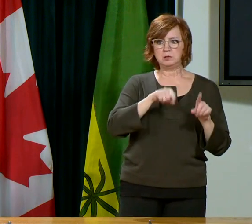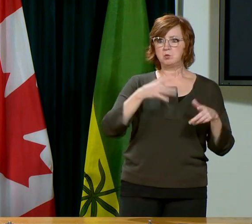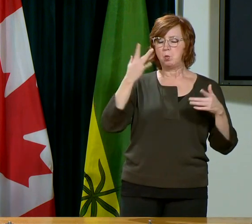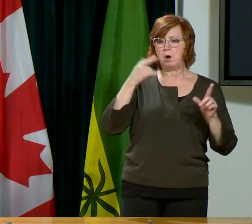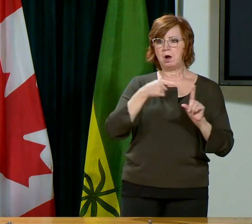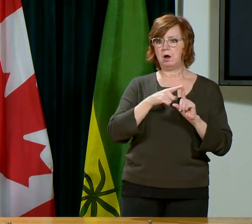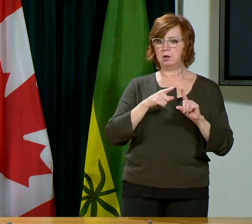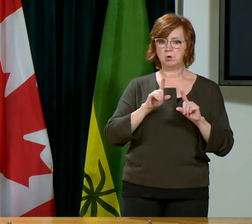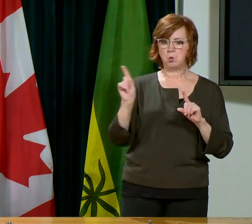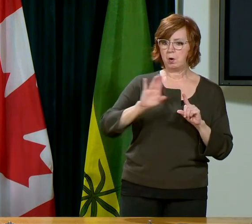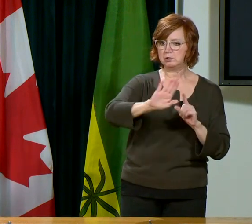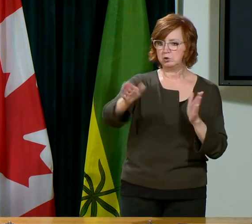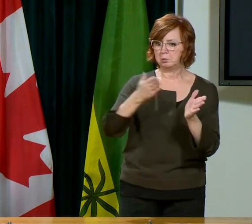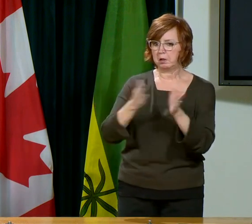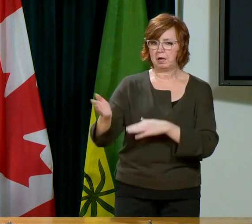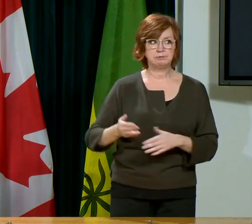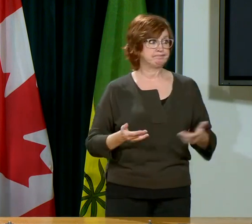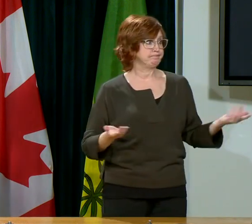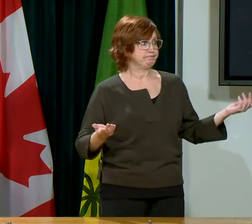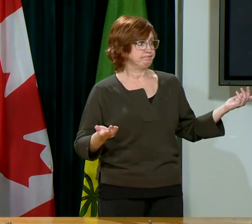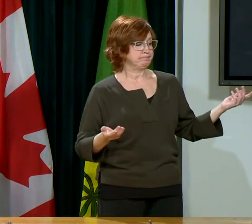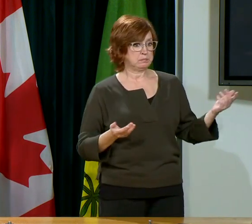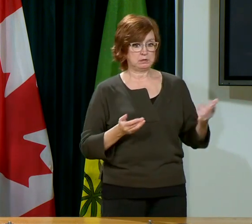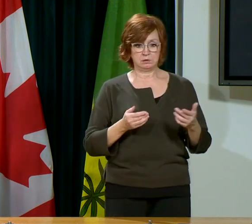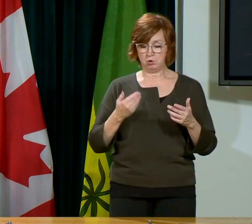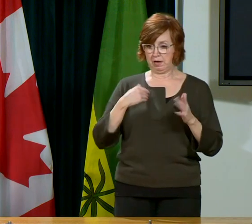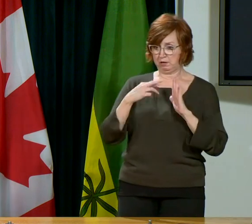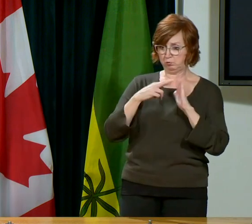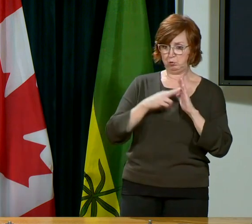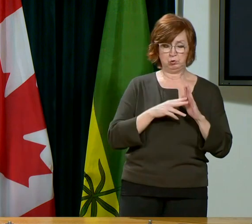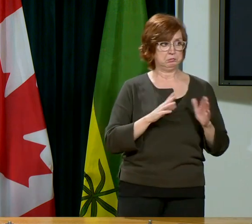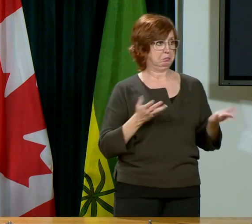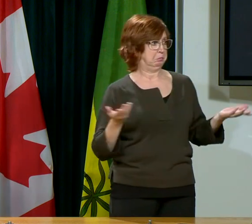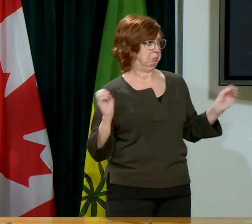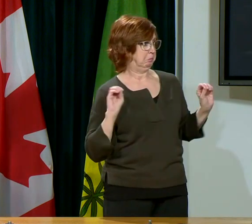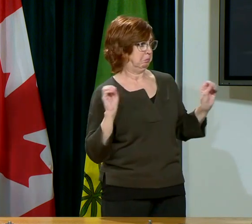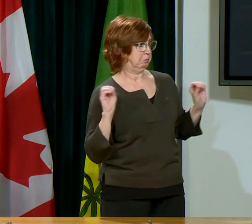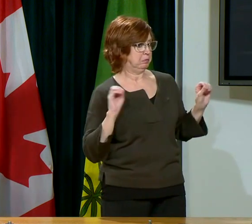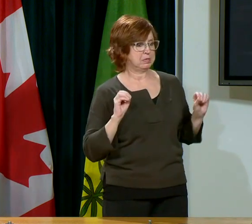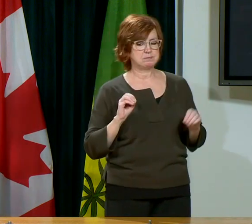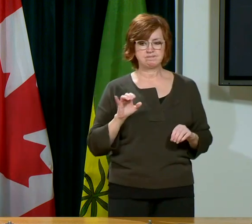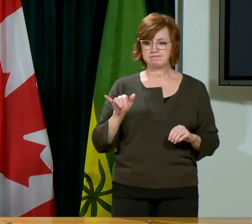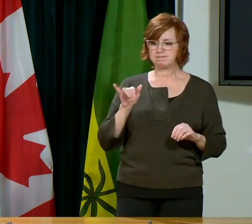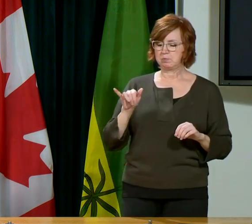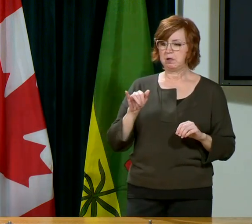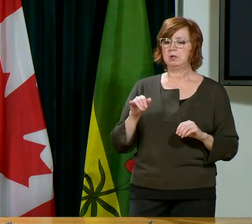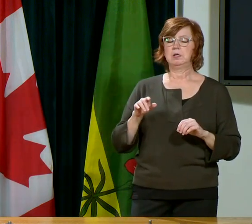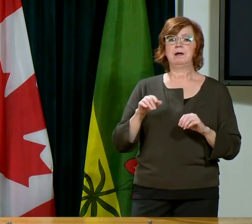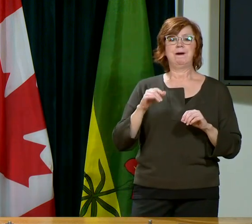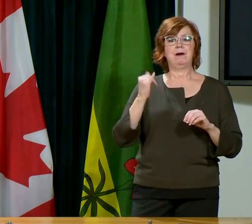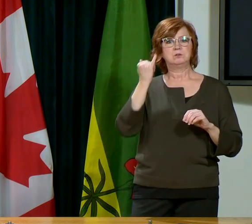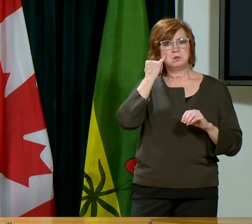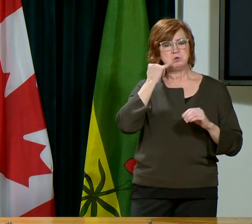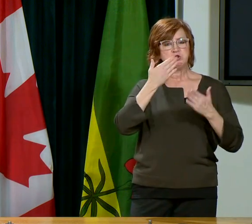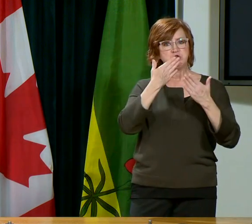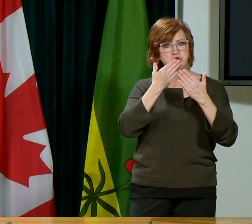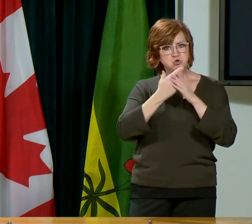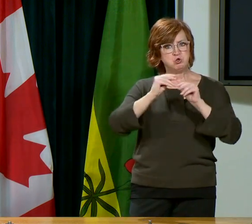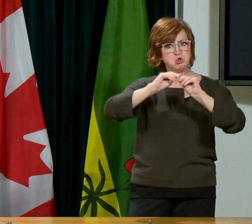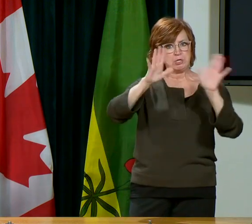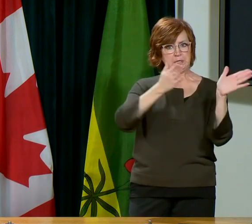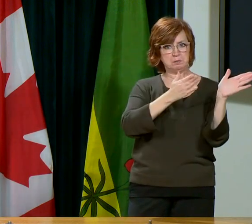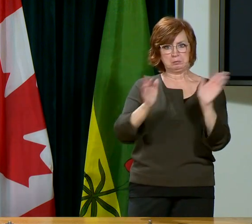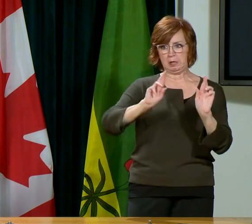with respect to follow-up, I can certainly follow up with respect to the decision that was made by the public health inspector, but I will reiterate,